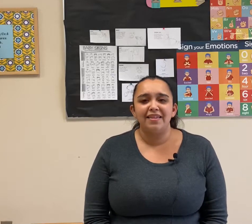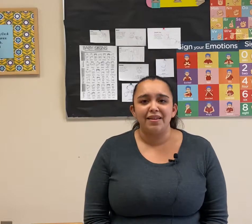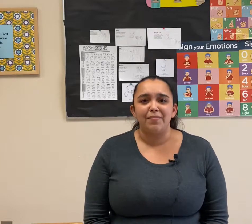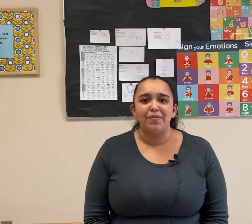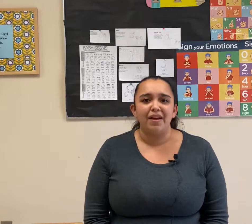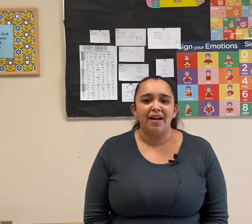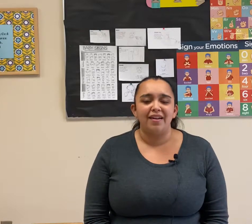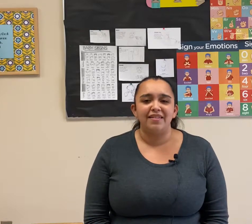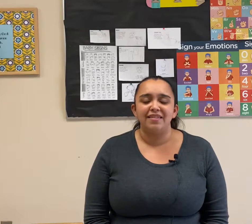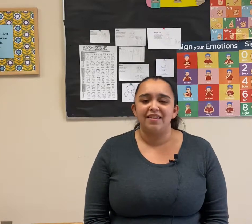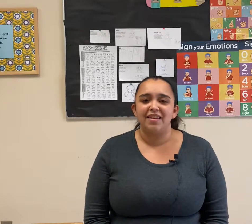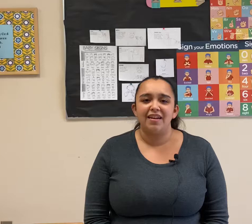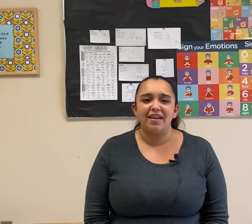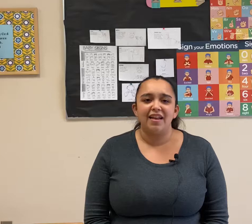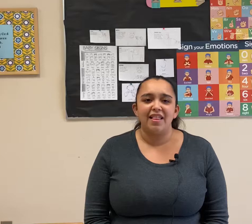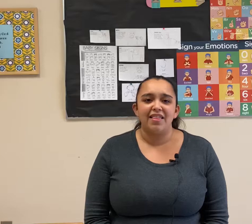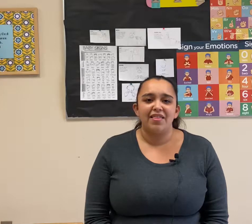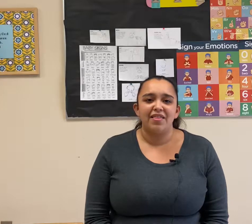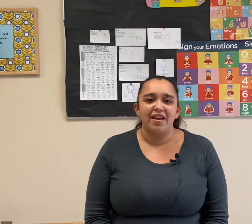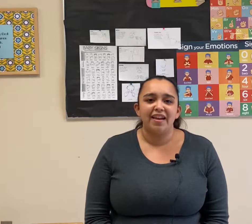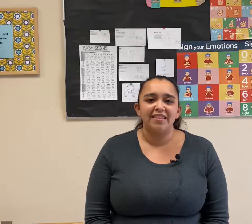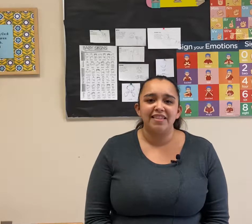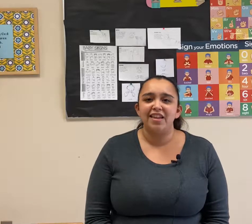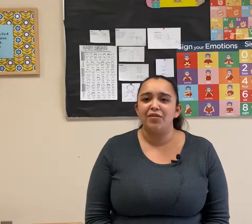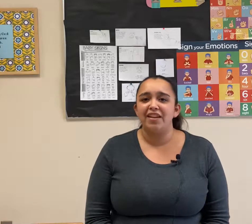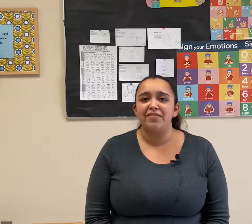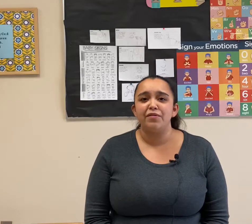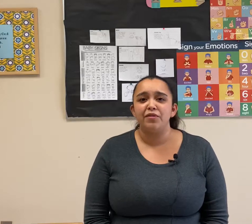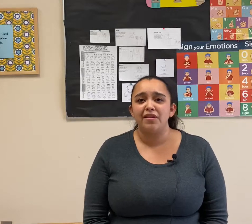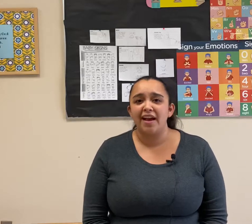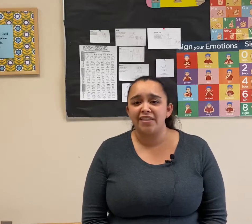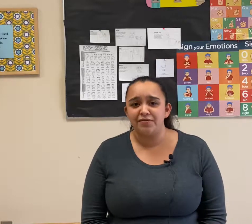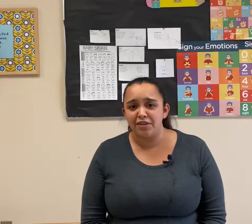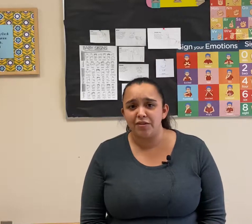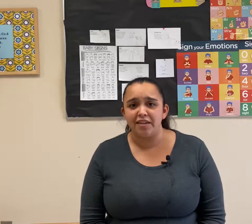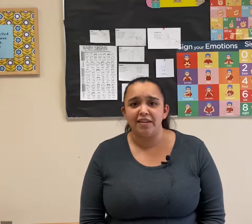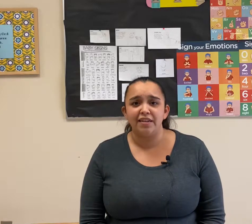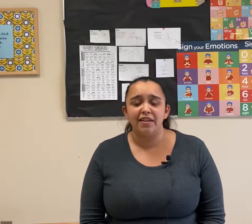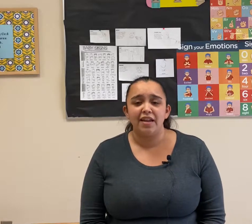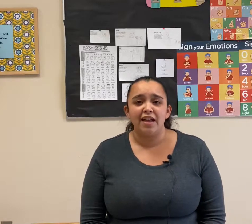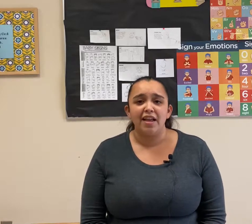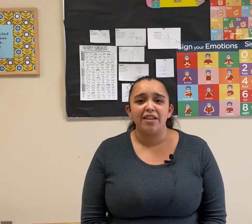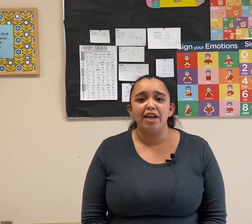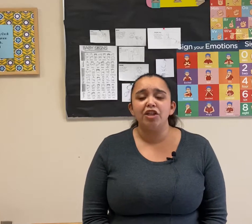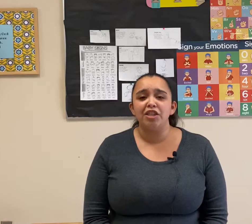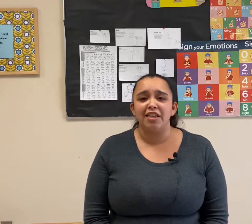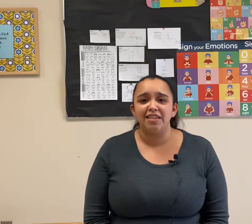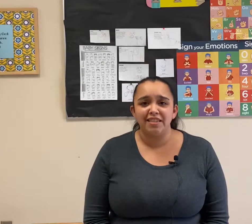them and I see they don't get as frustrated. They understand the